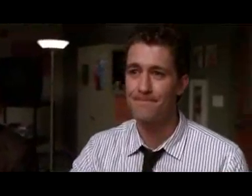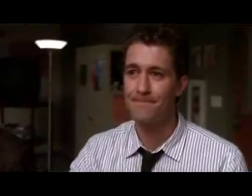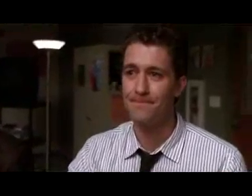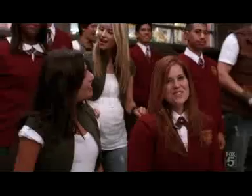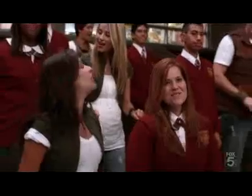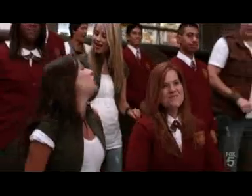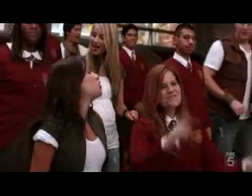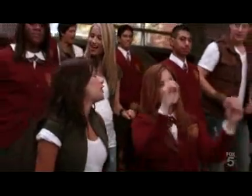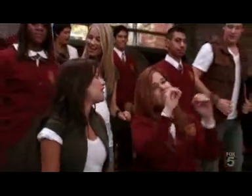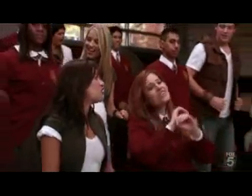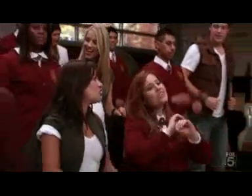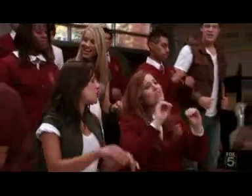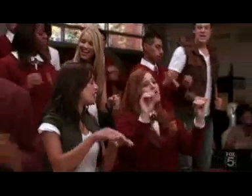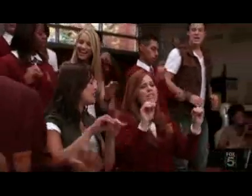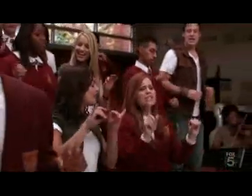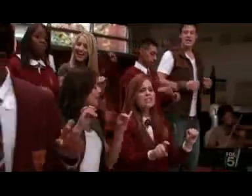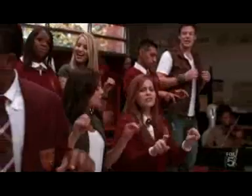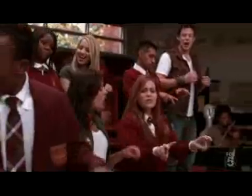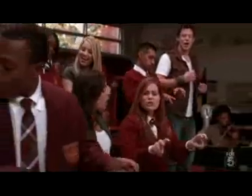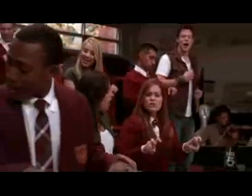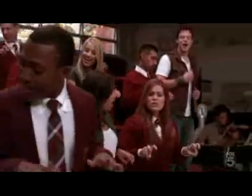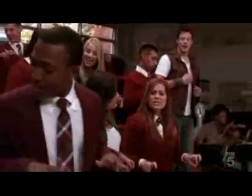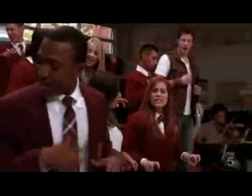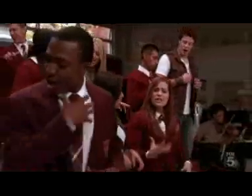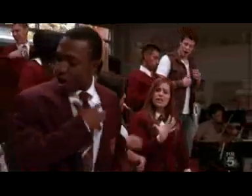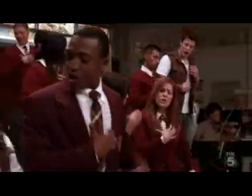No need for greed or hunger